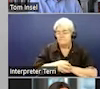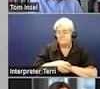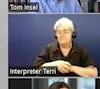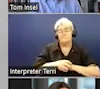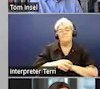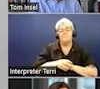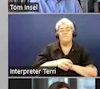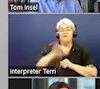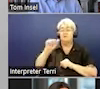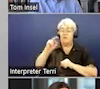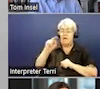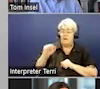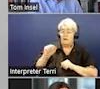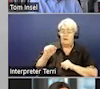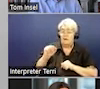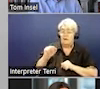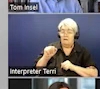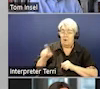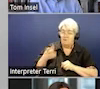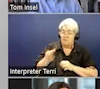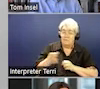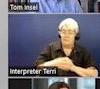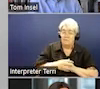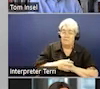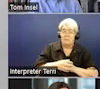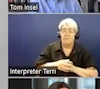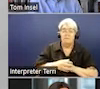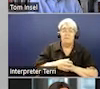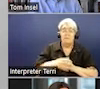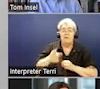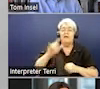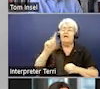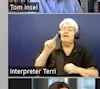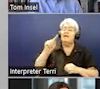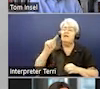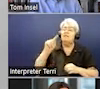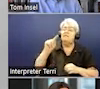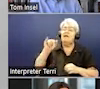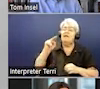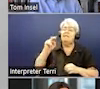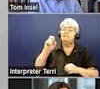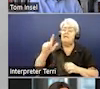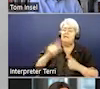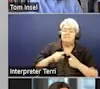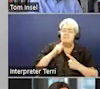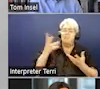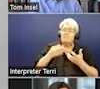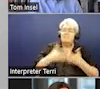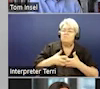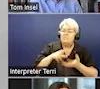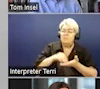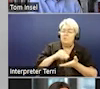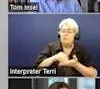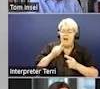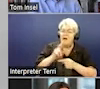So Jana, if you're available. And Jana, maybe you can say something about what is machine learning and how you use it